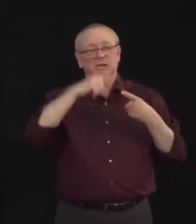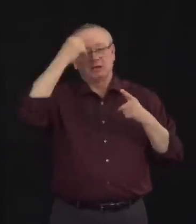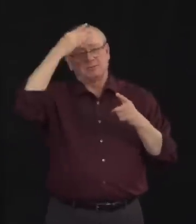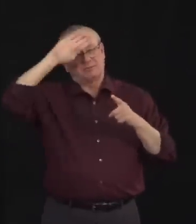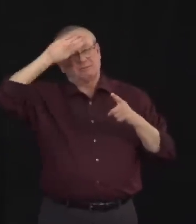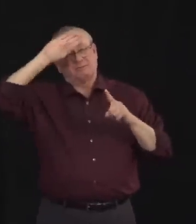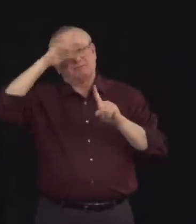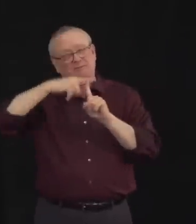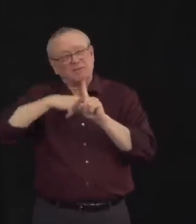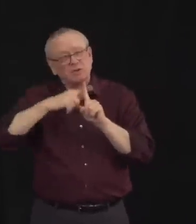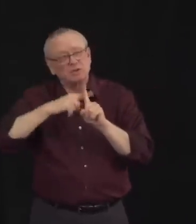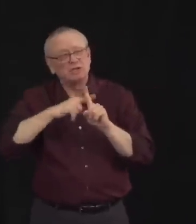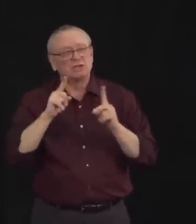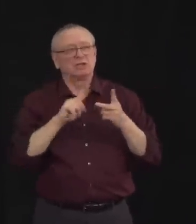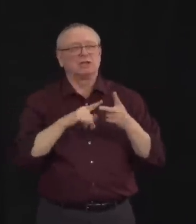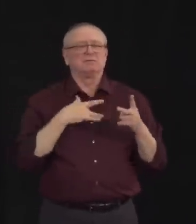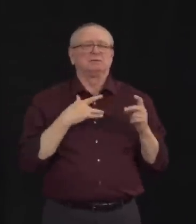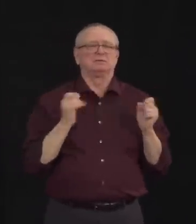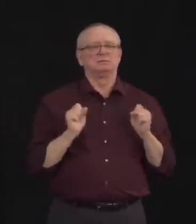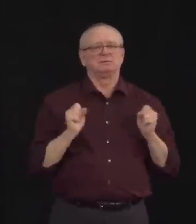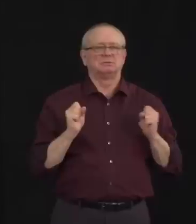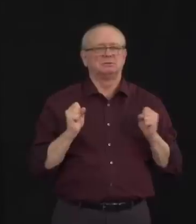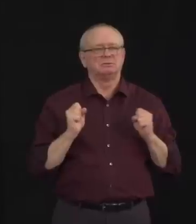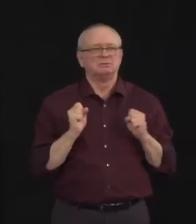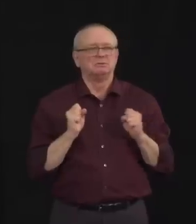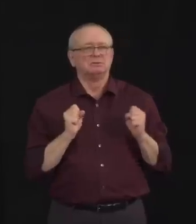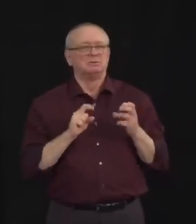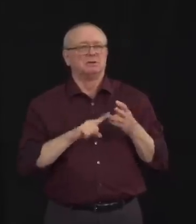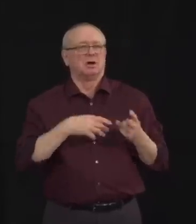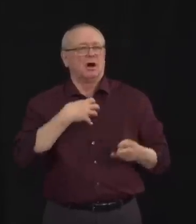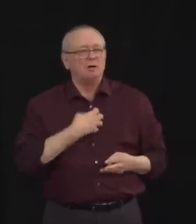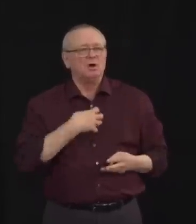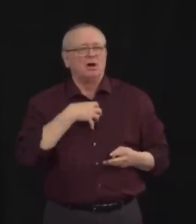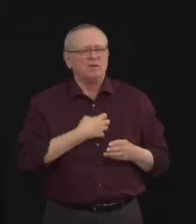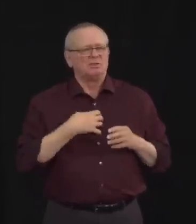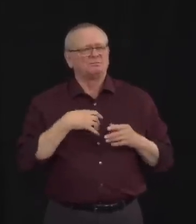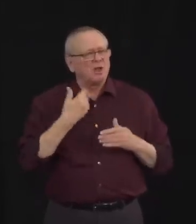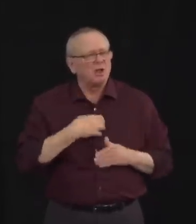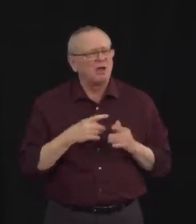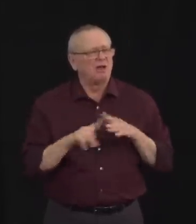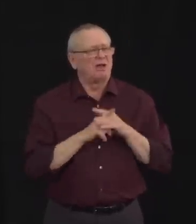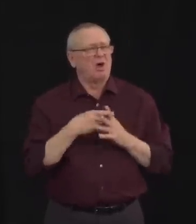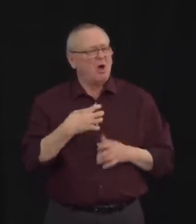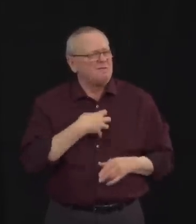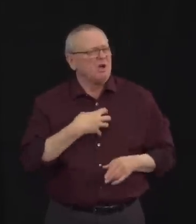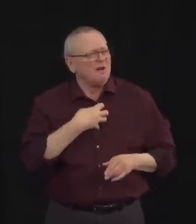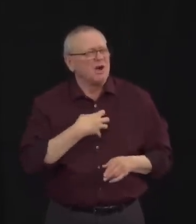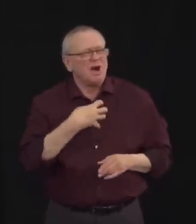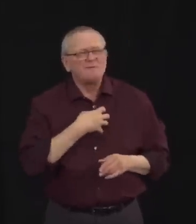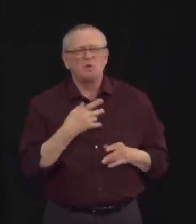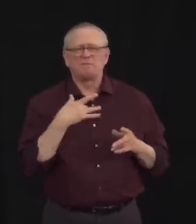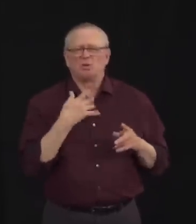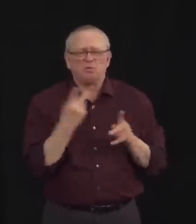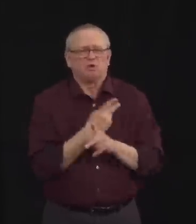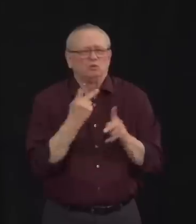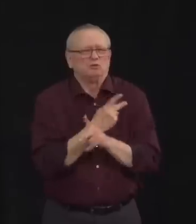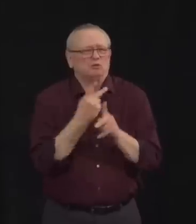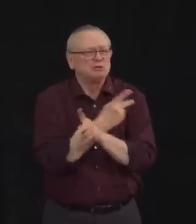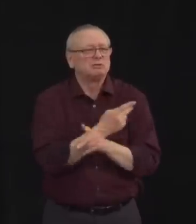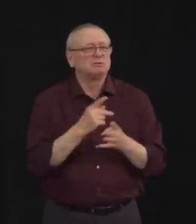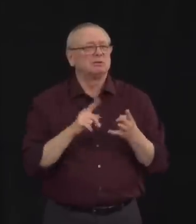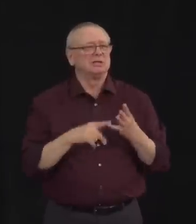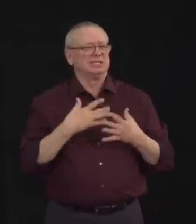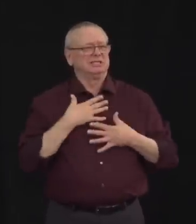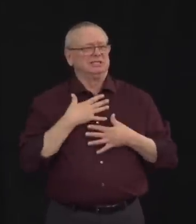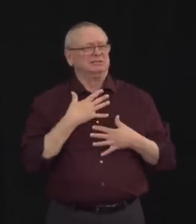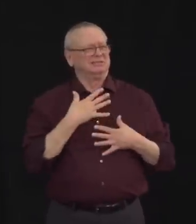chills, a new cough or worsening of a chronic cough, new or worsening shortness of breath or difficulty breathing,